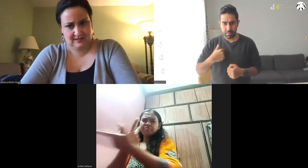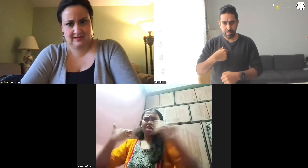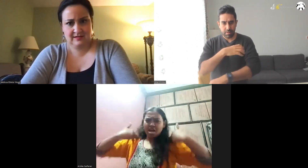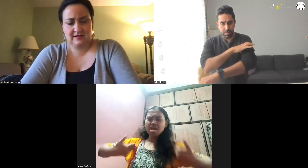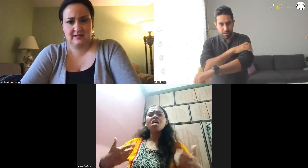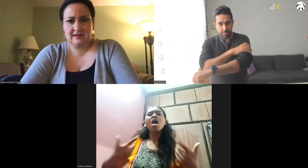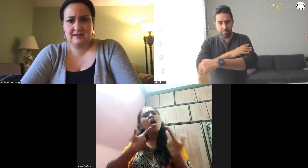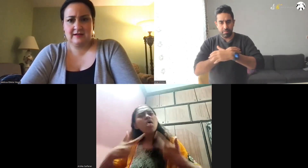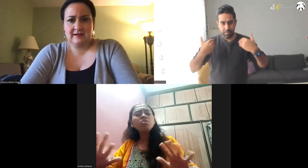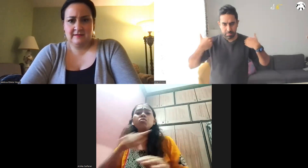that,